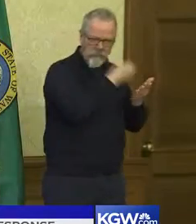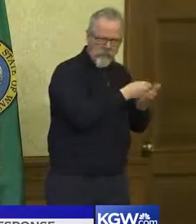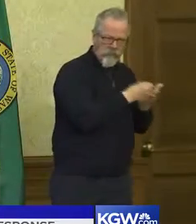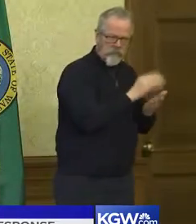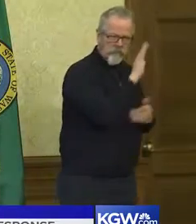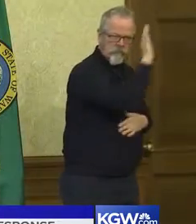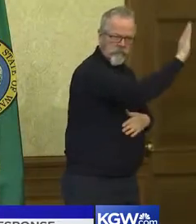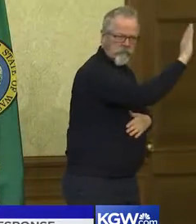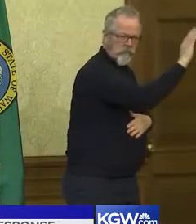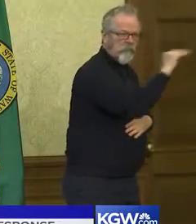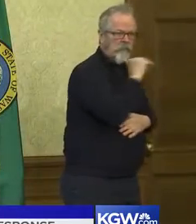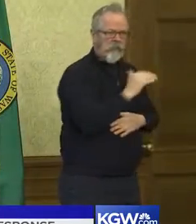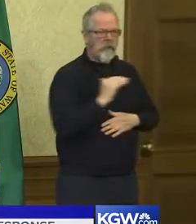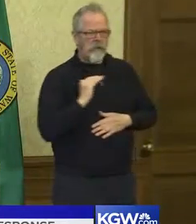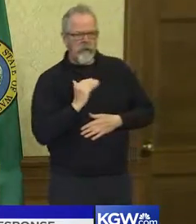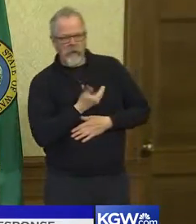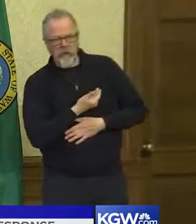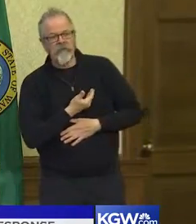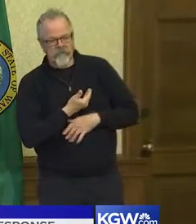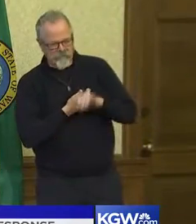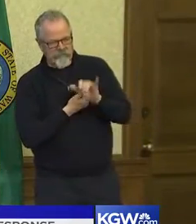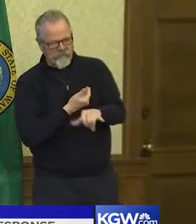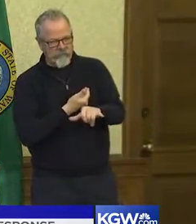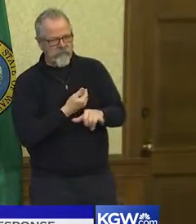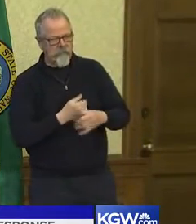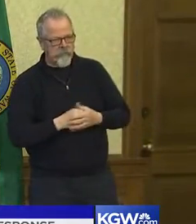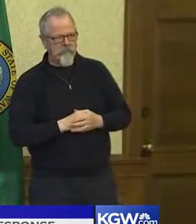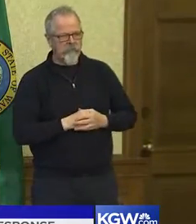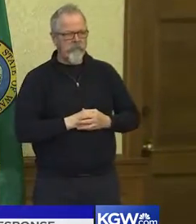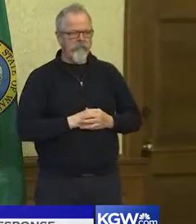50% of their staff, and that